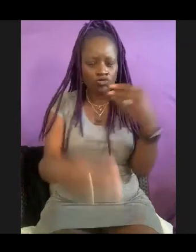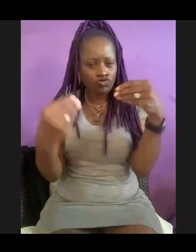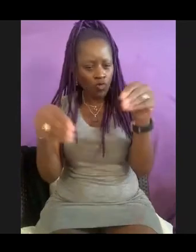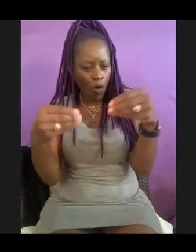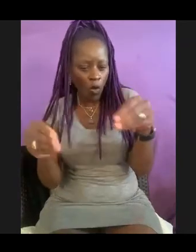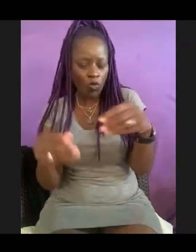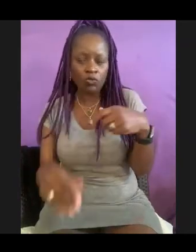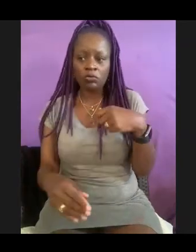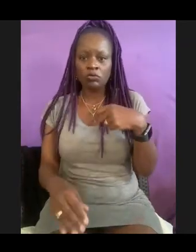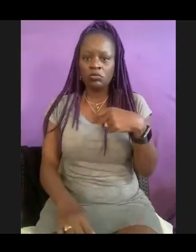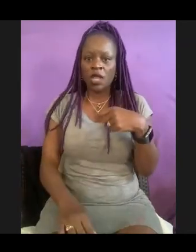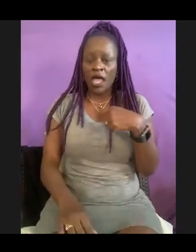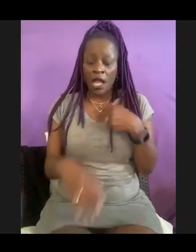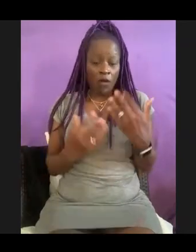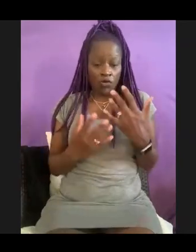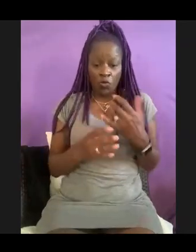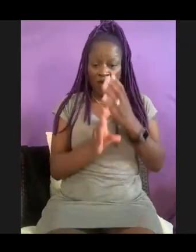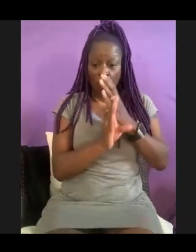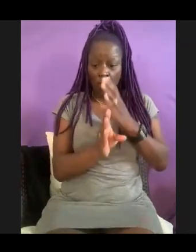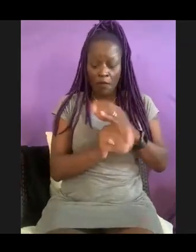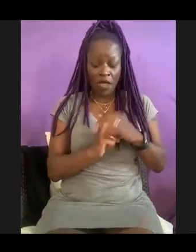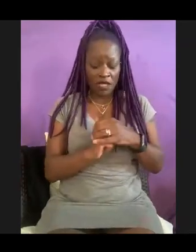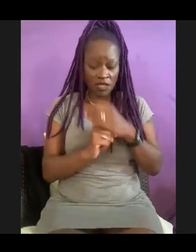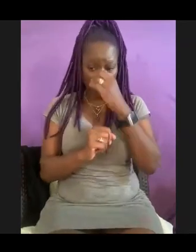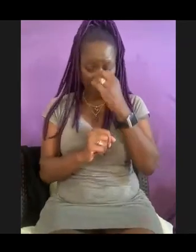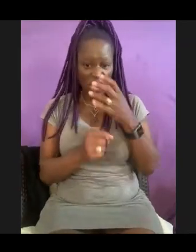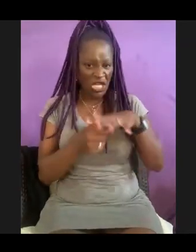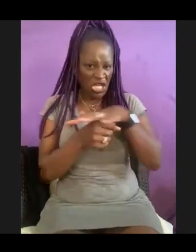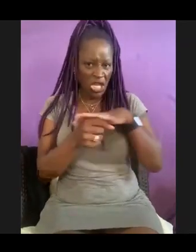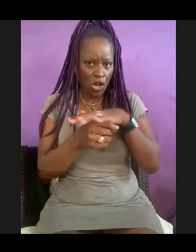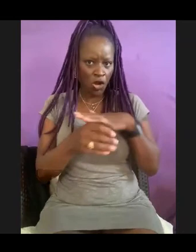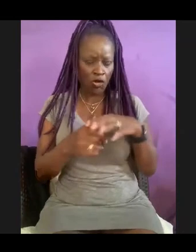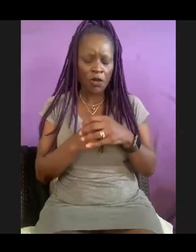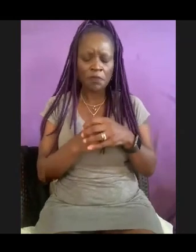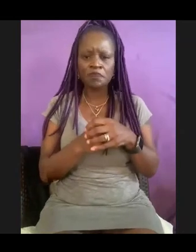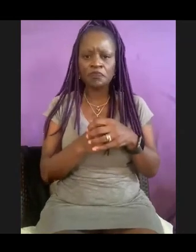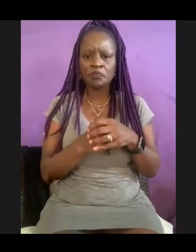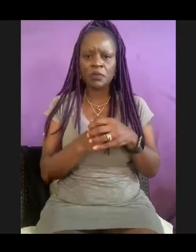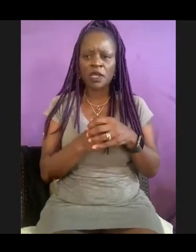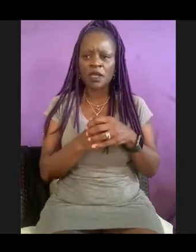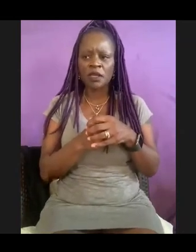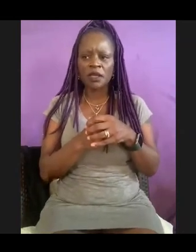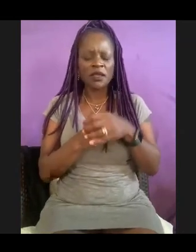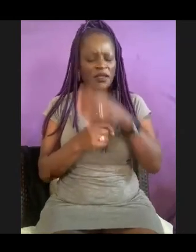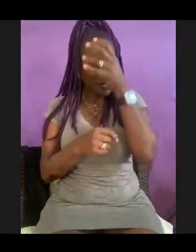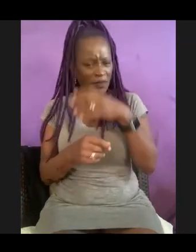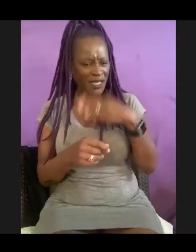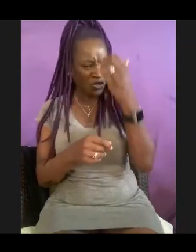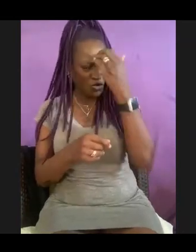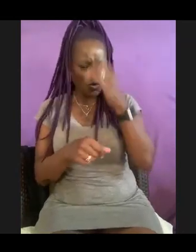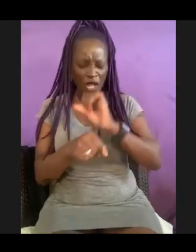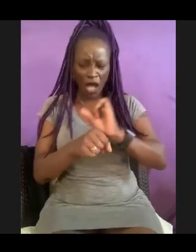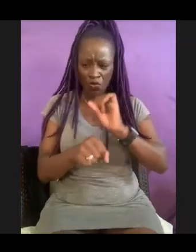return home from work. He knew I worked at the Council on